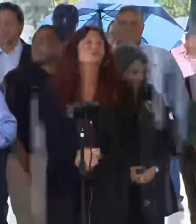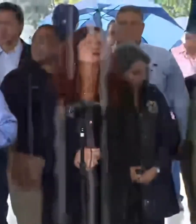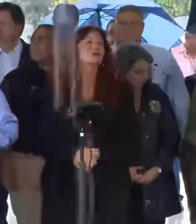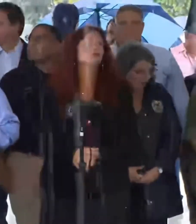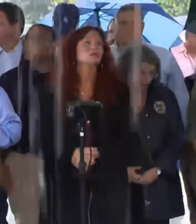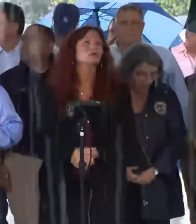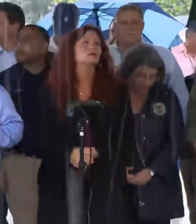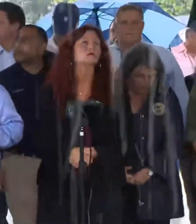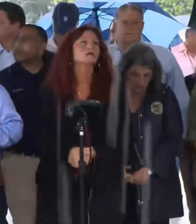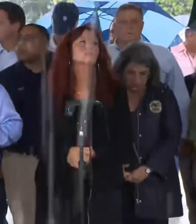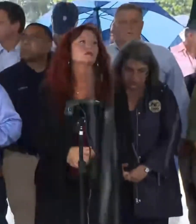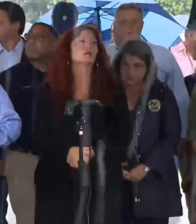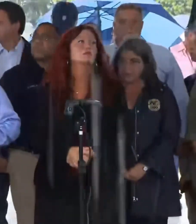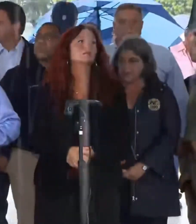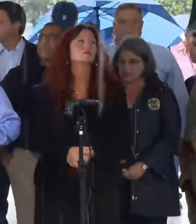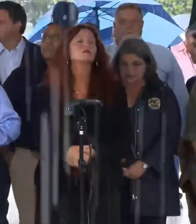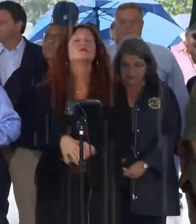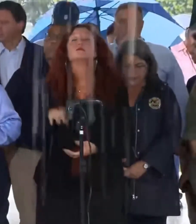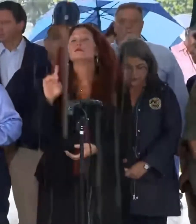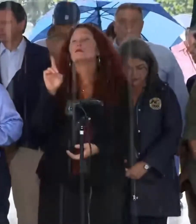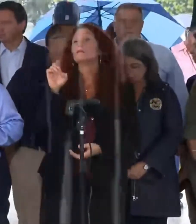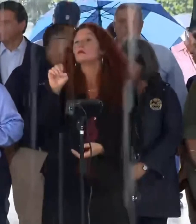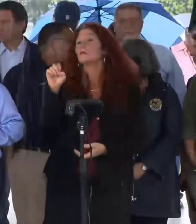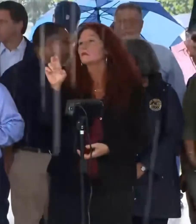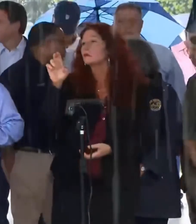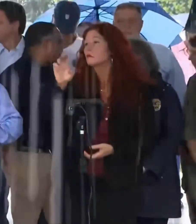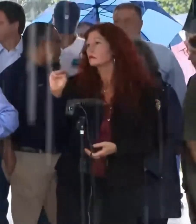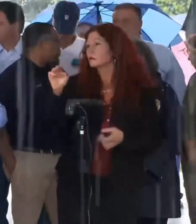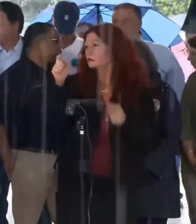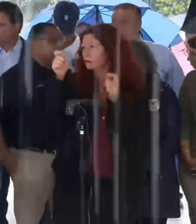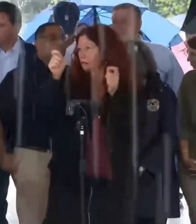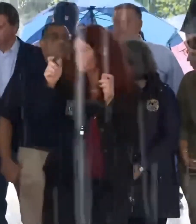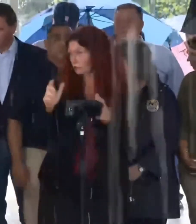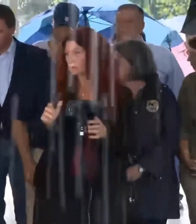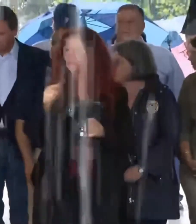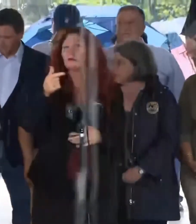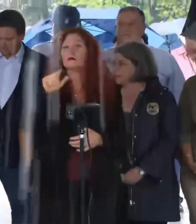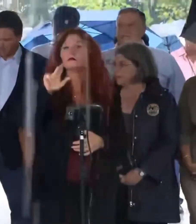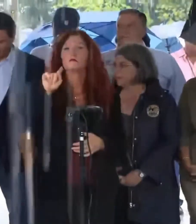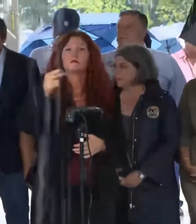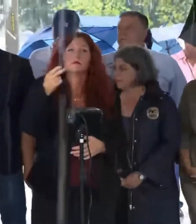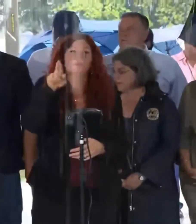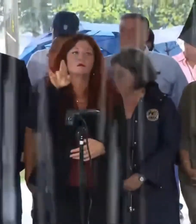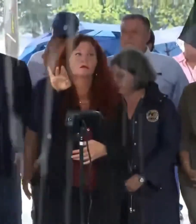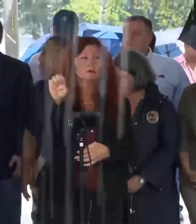Now, the Director of the Florida Division of Emergency Management, Kevin Guthrie.